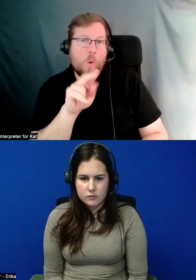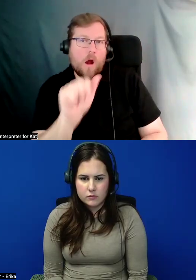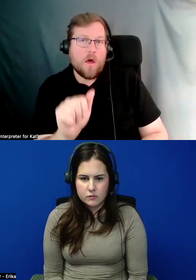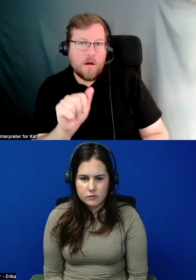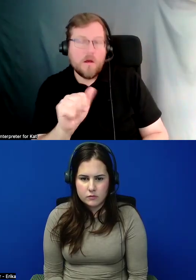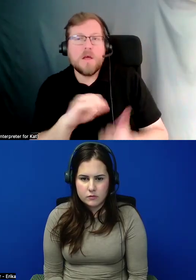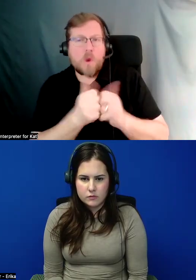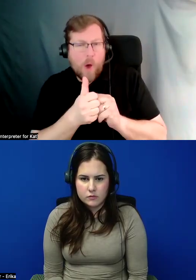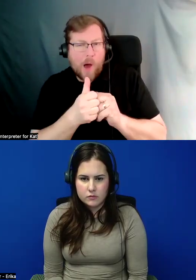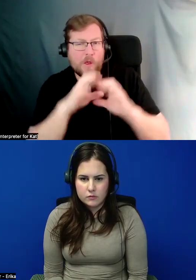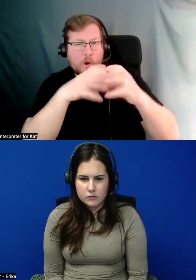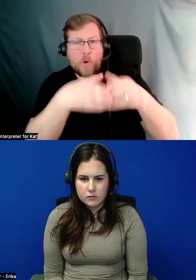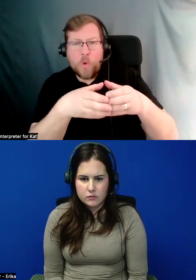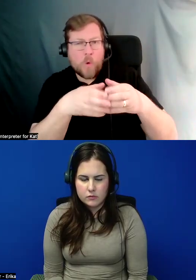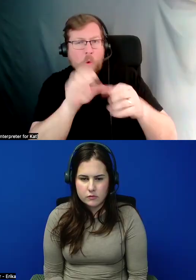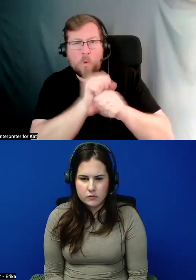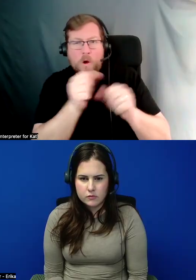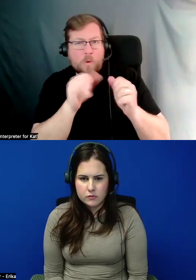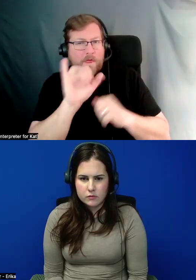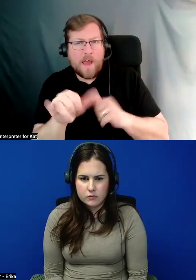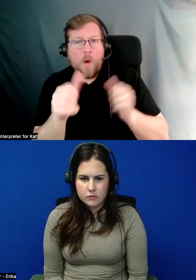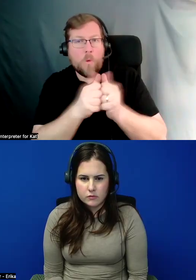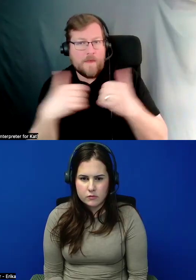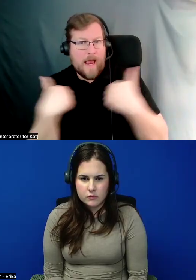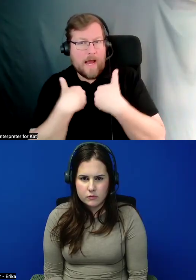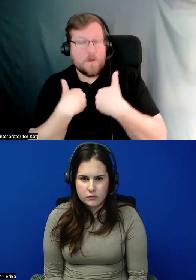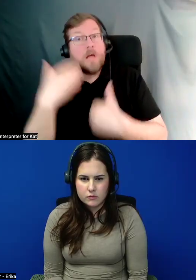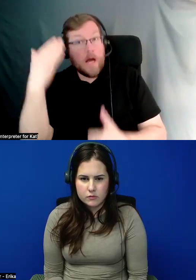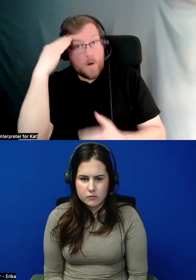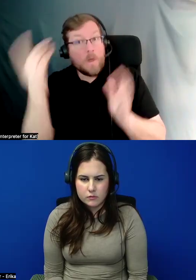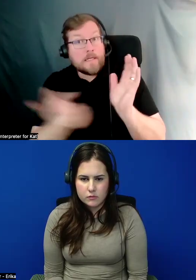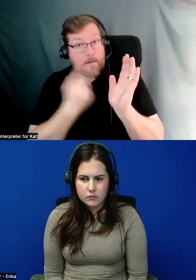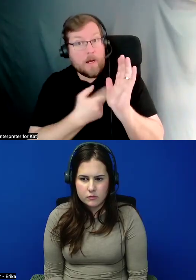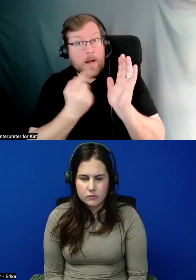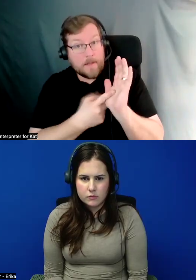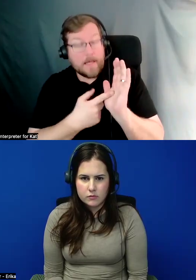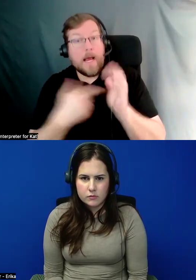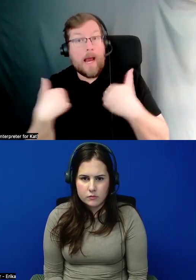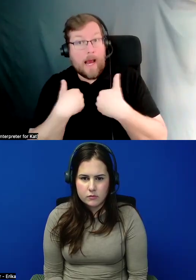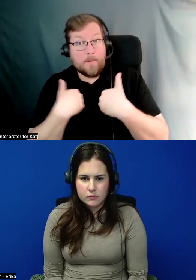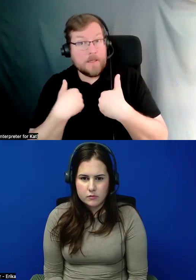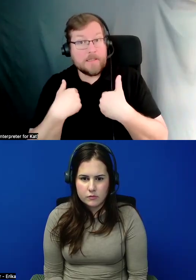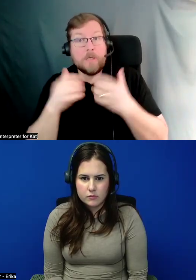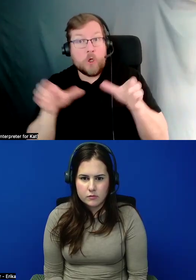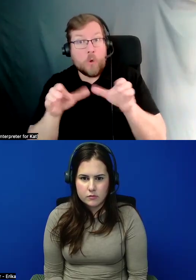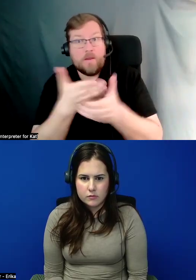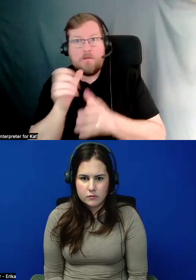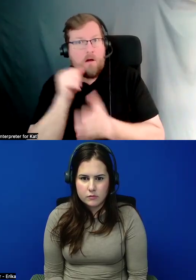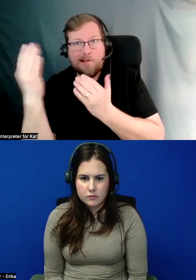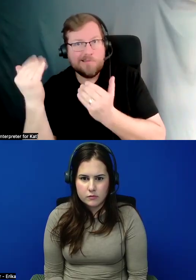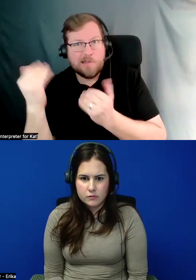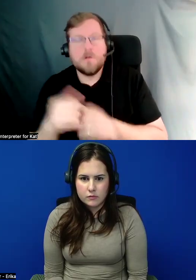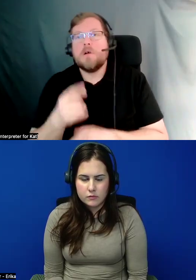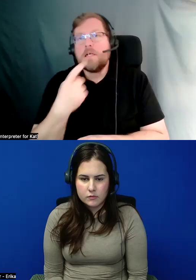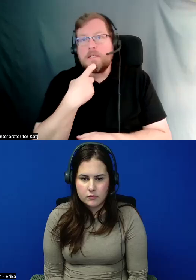crew work around that with animals? Because I know sometimes animals can be unexpected. And so we're gonna shoot,